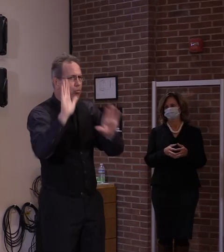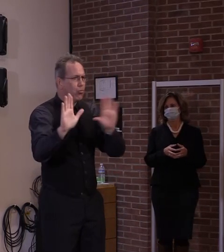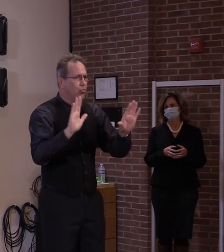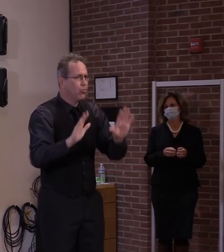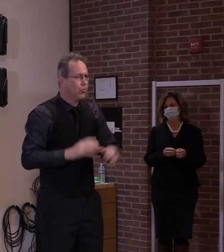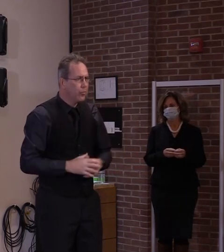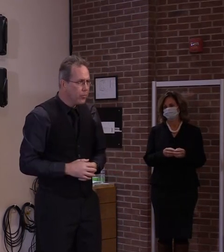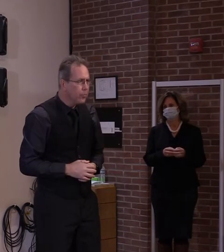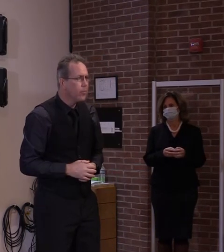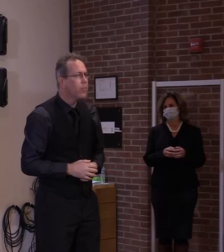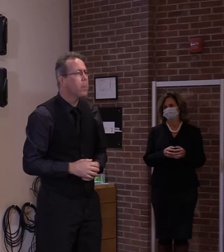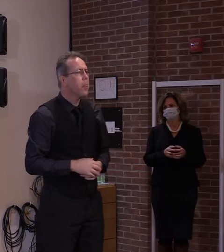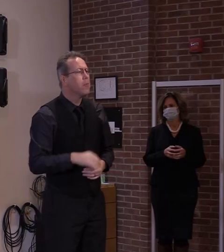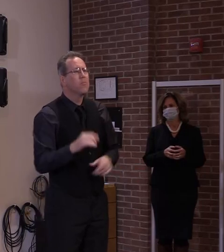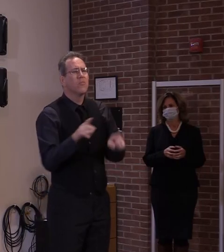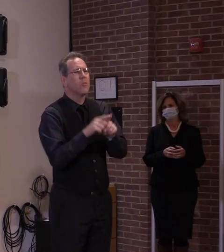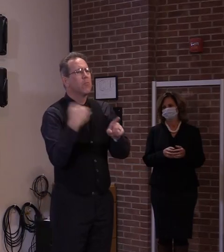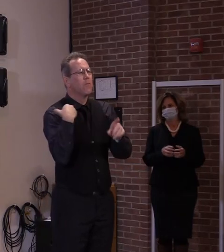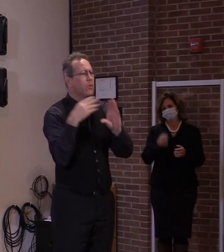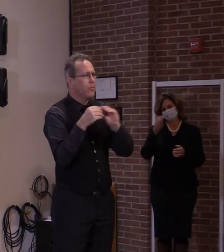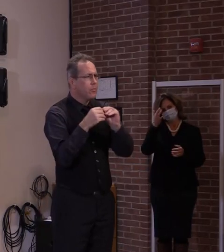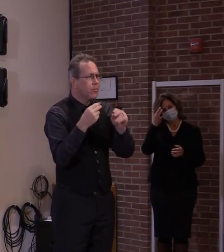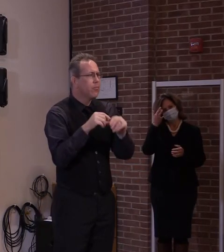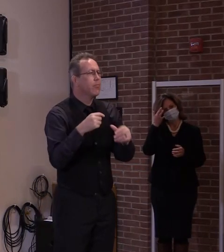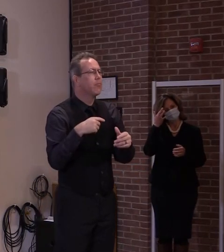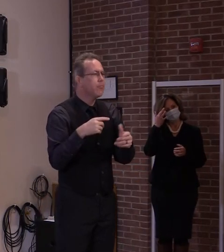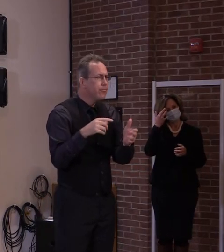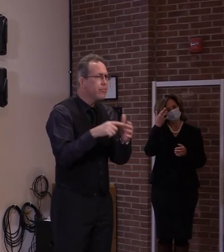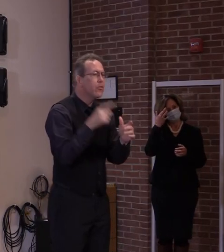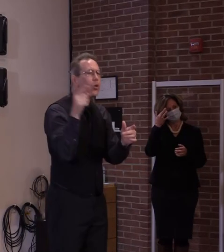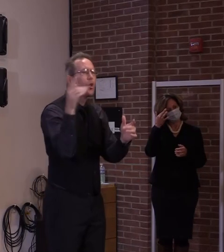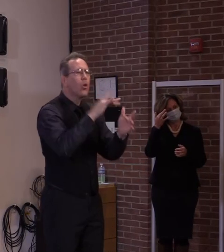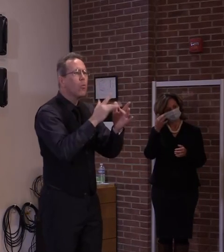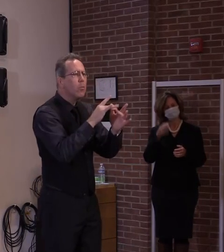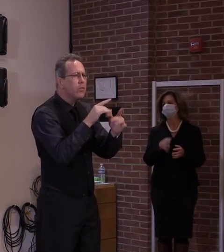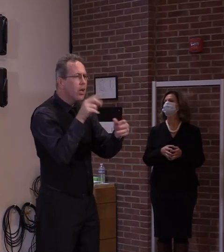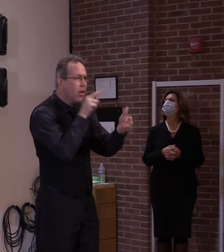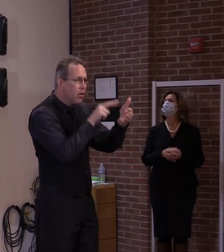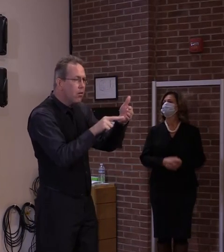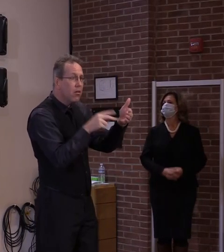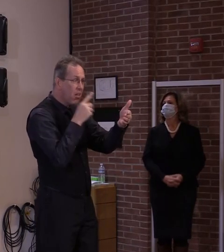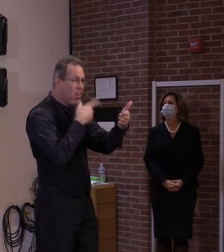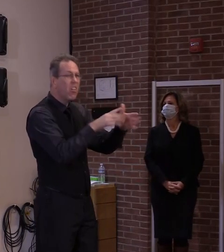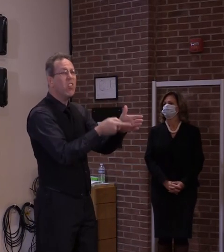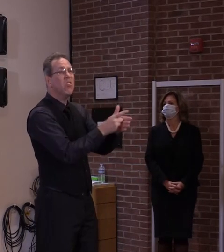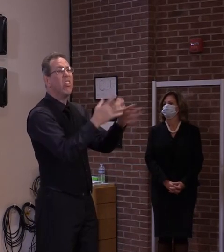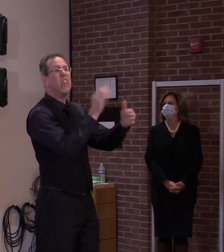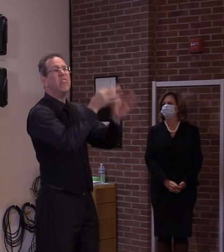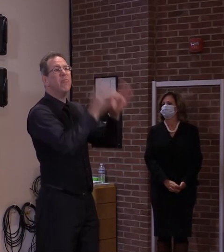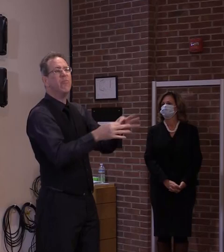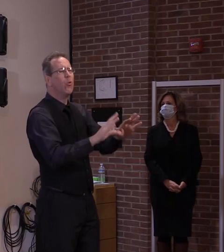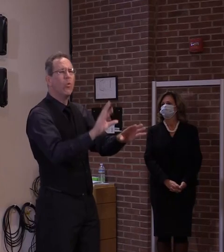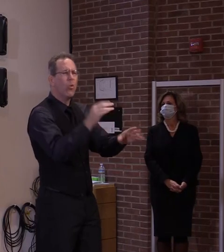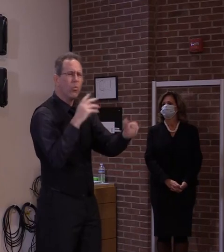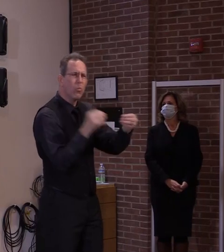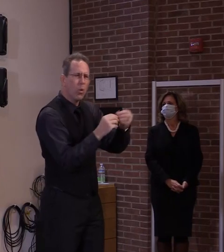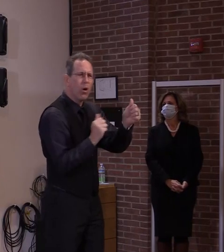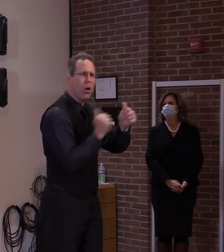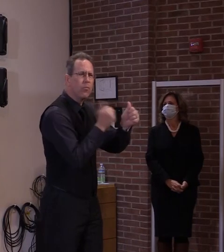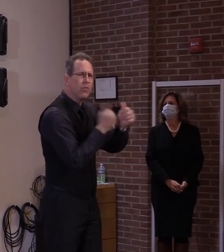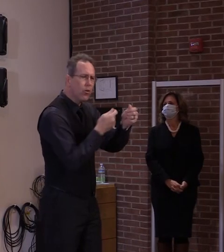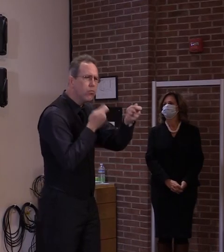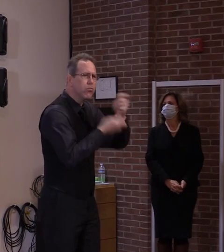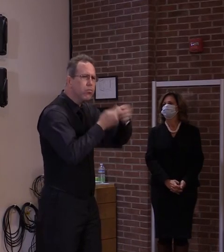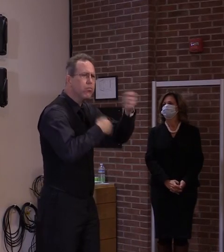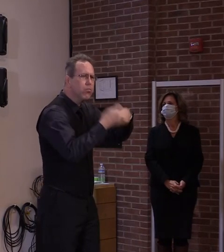remarks, please check back on the website as we add capacity to these